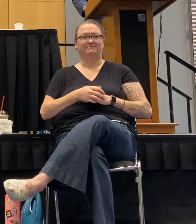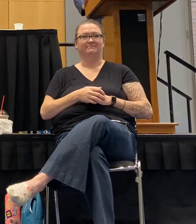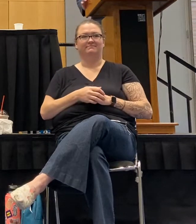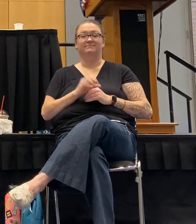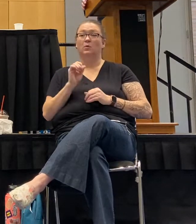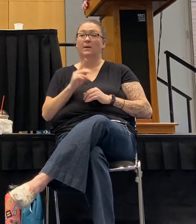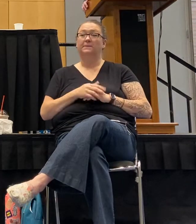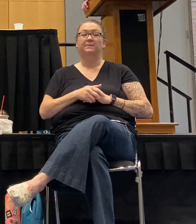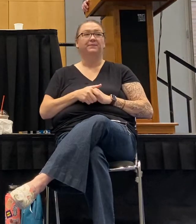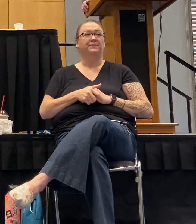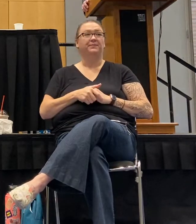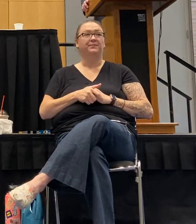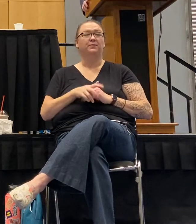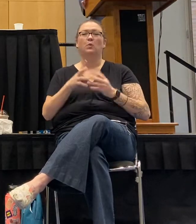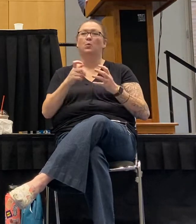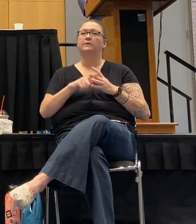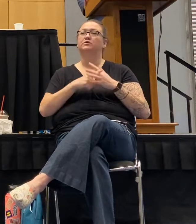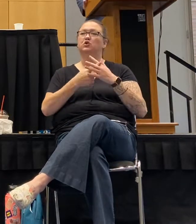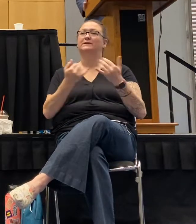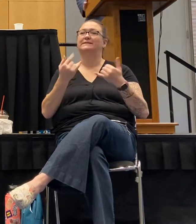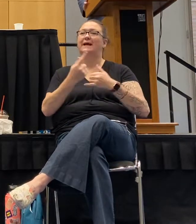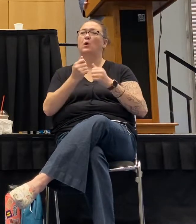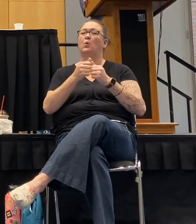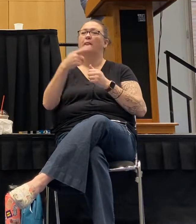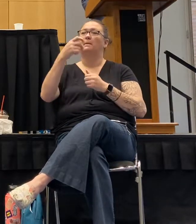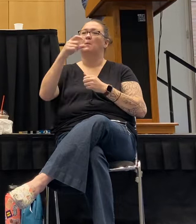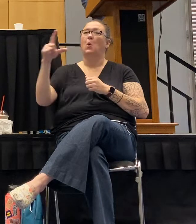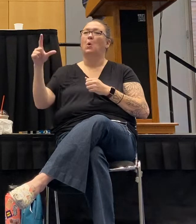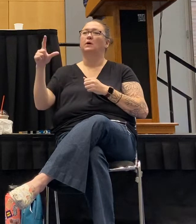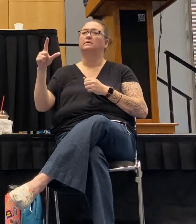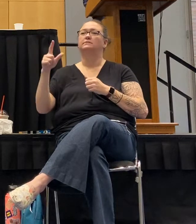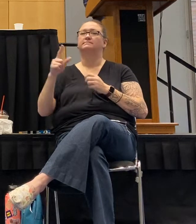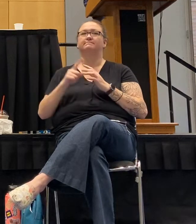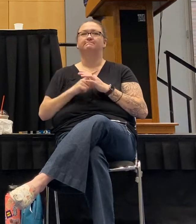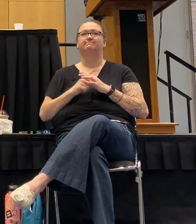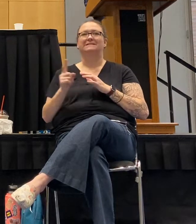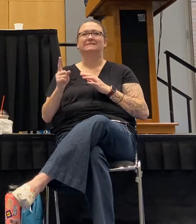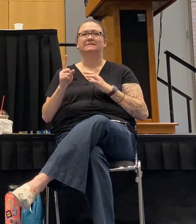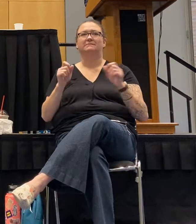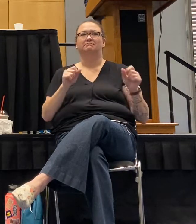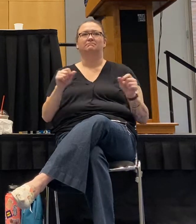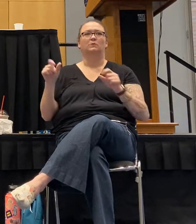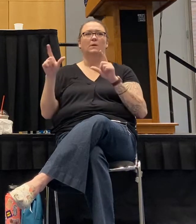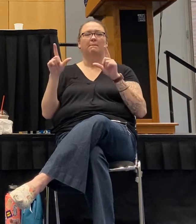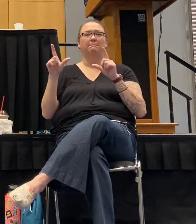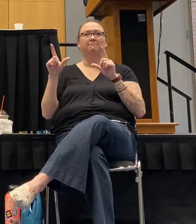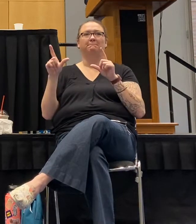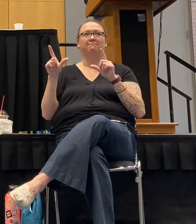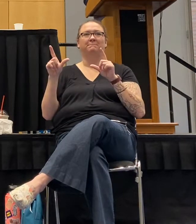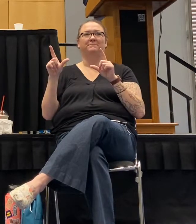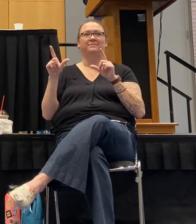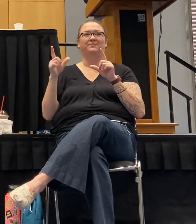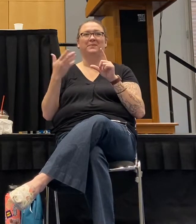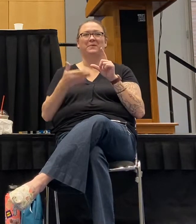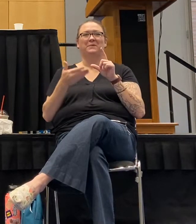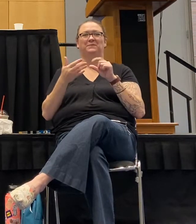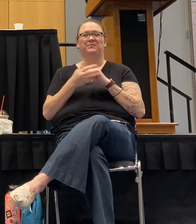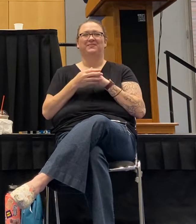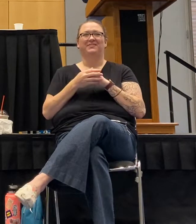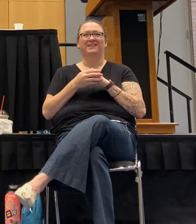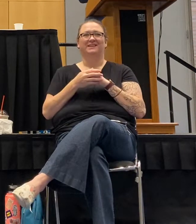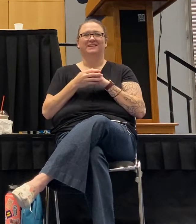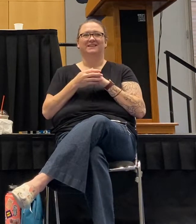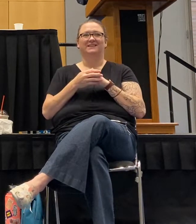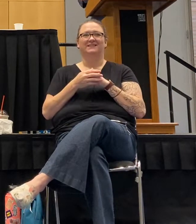Okay, so we wanted to start today with a poll, so I'm going to exit here and pull up. Here we go. So